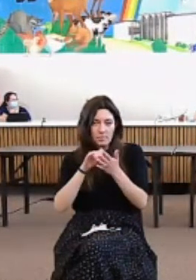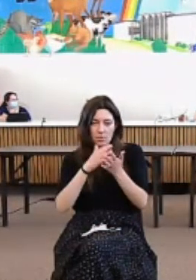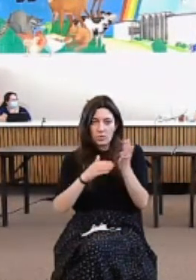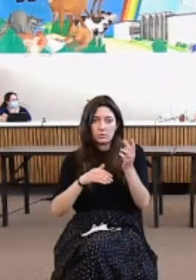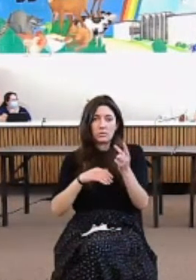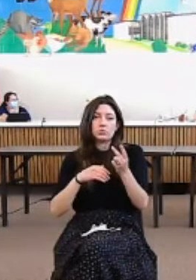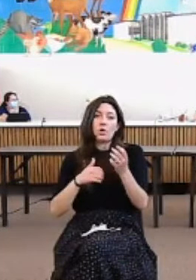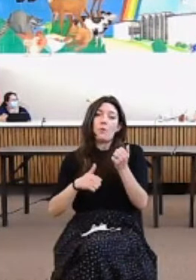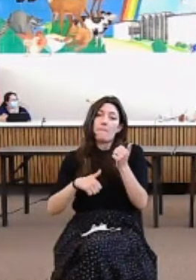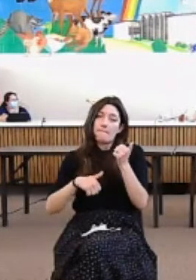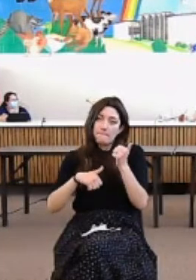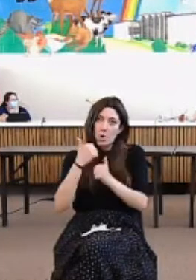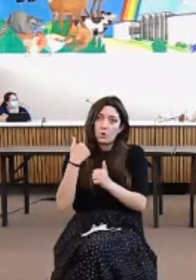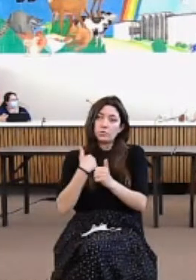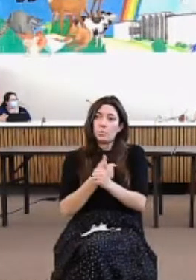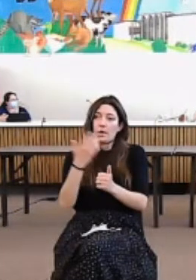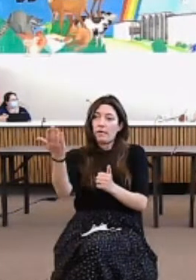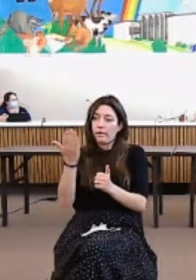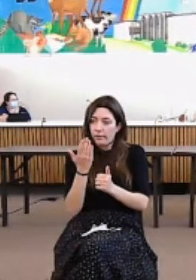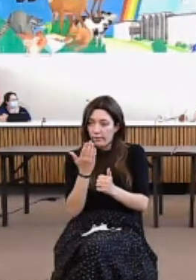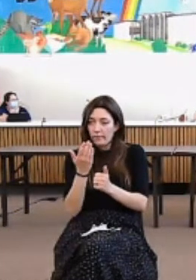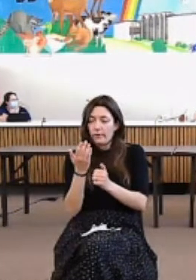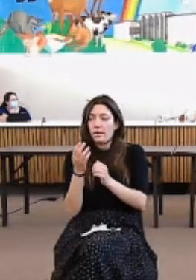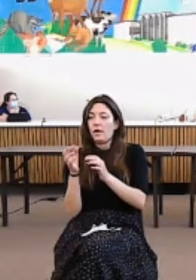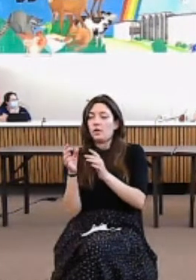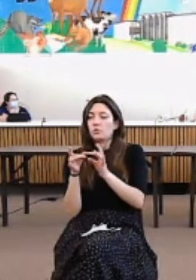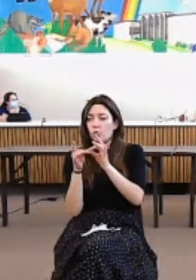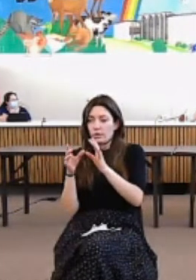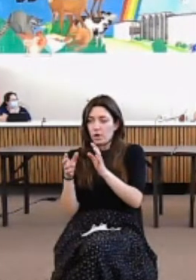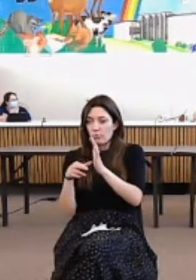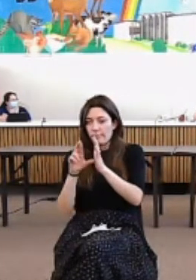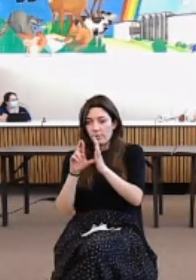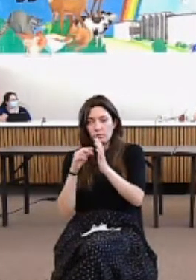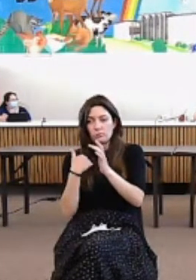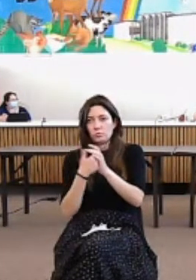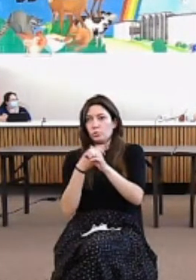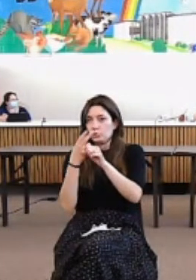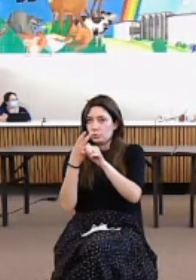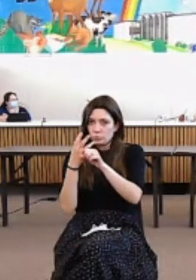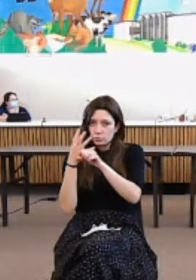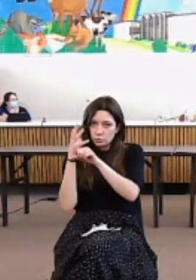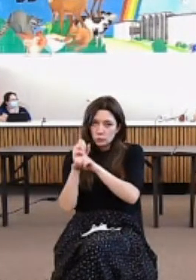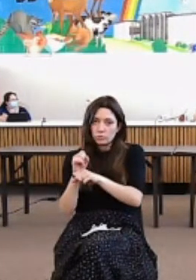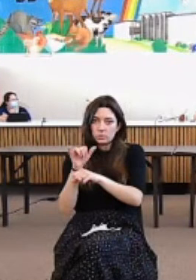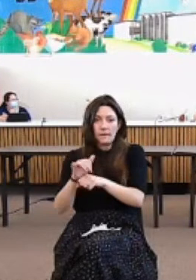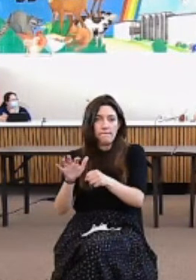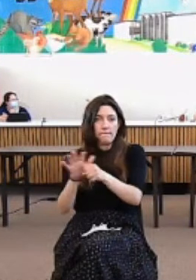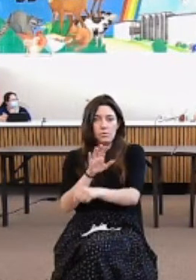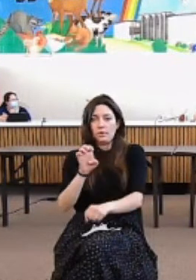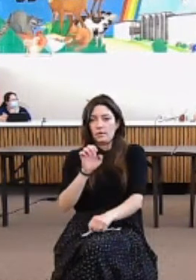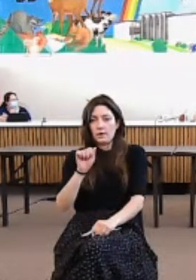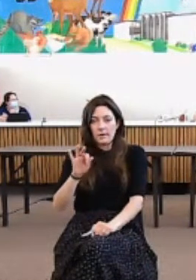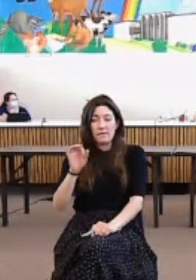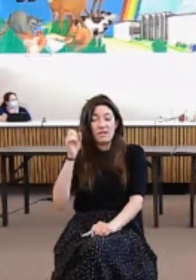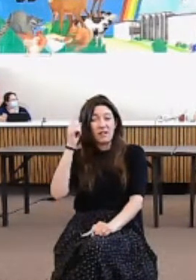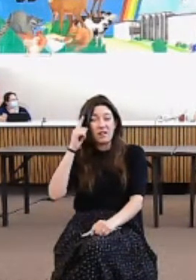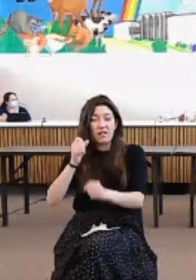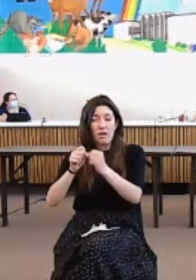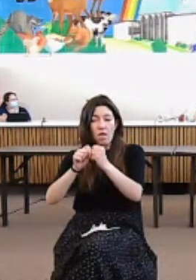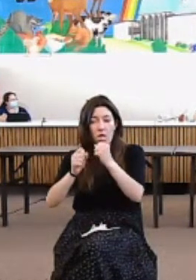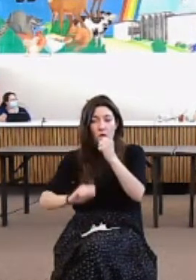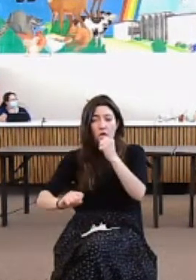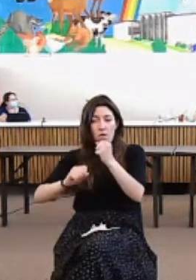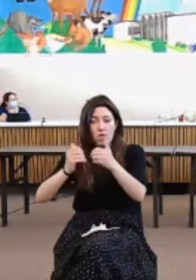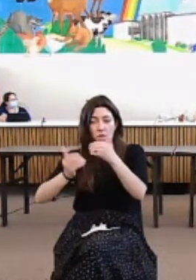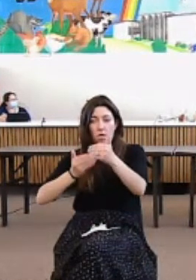Most of the stuff that comes before us is a coordinated review. Yep. And they're used to the full EAF, which is a much longer process,